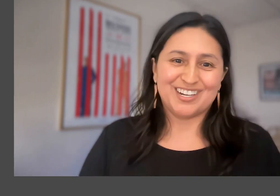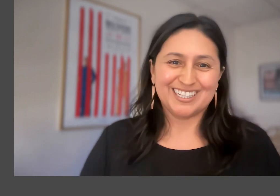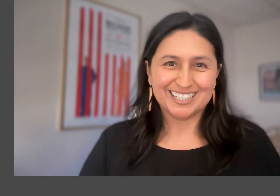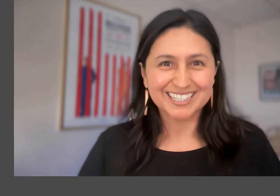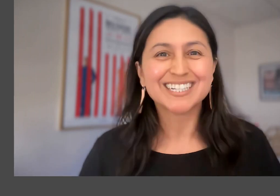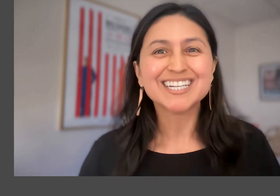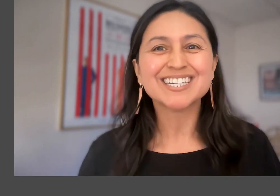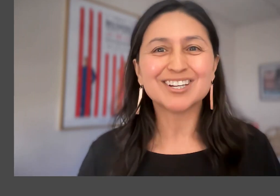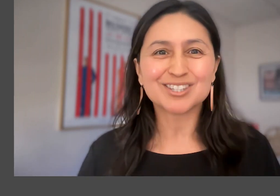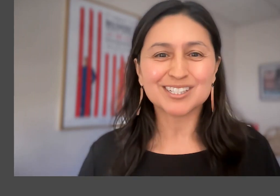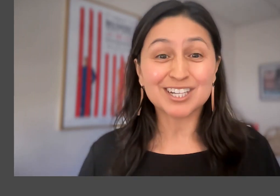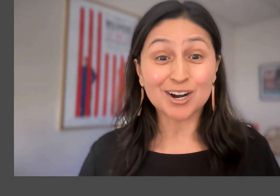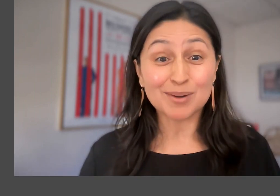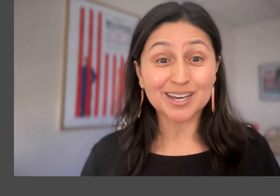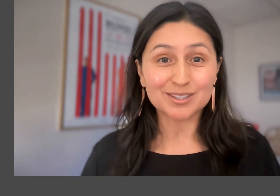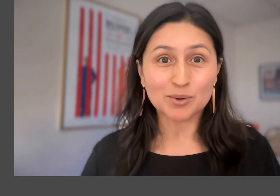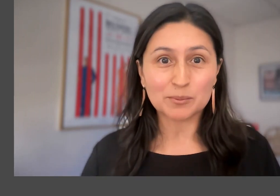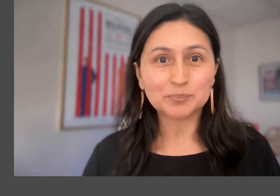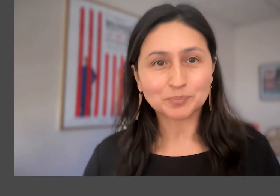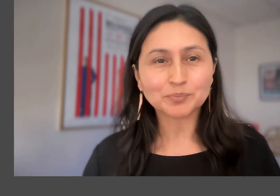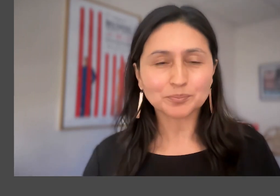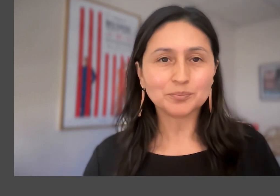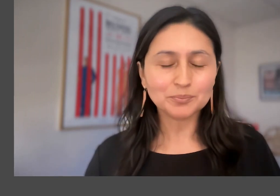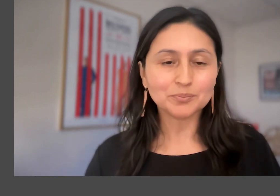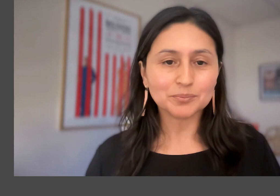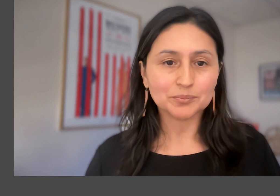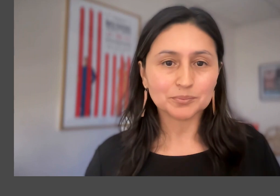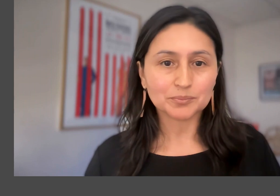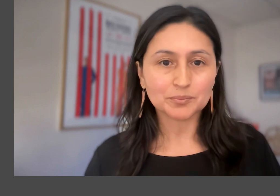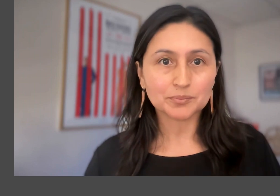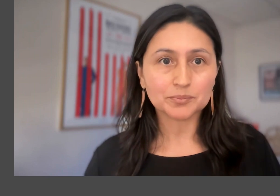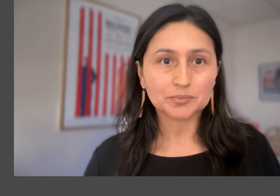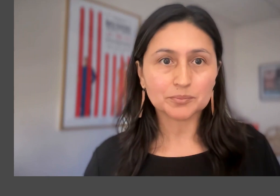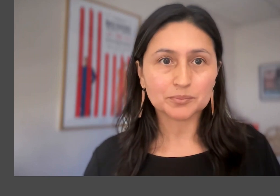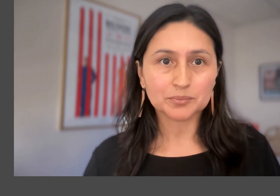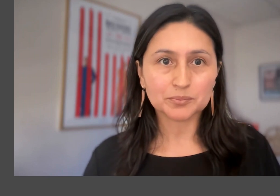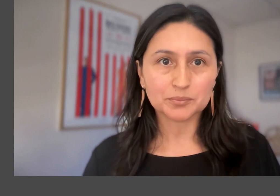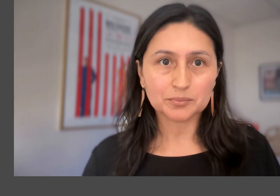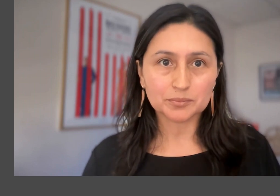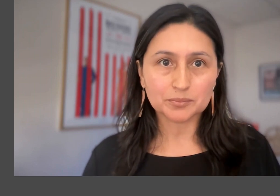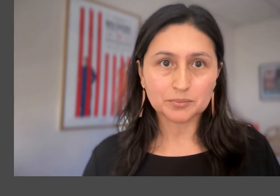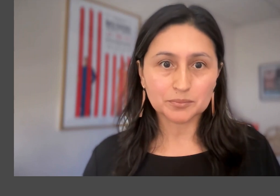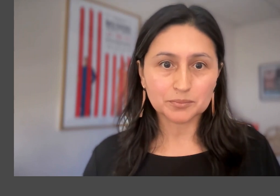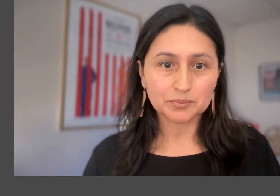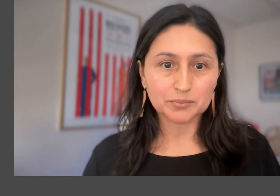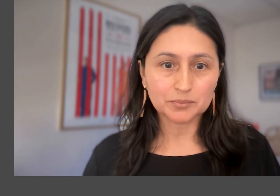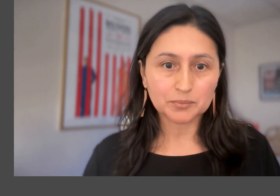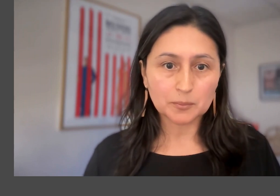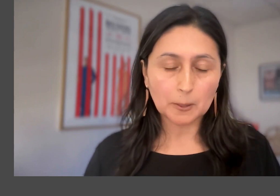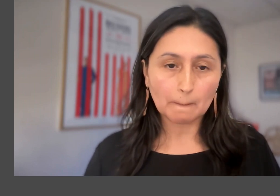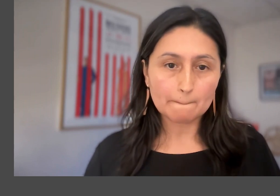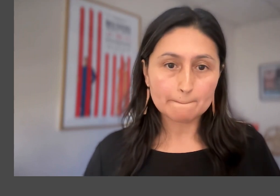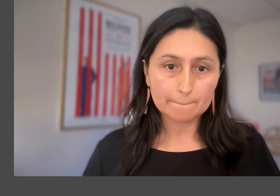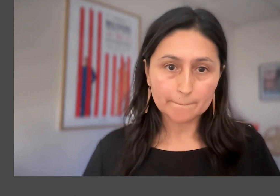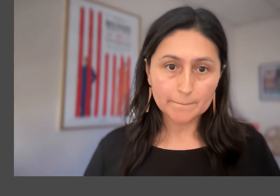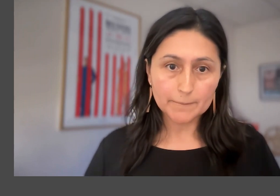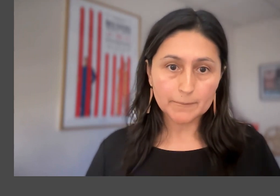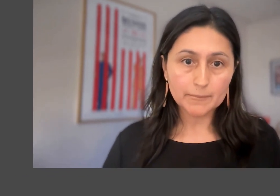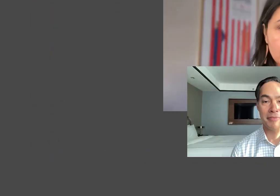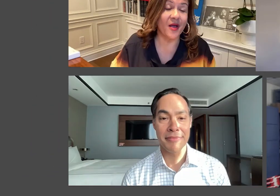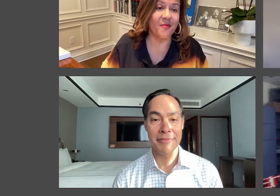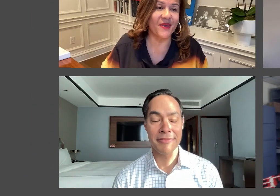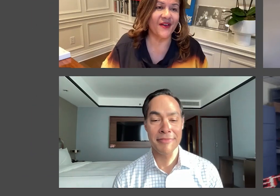is definitely, so let's talk about that as well. I'm so glad that you mentioned Borderlands La Frontera,